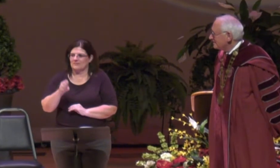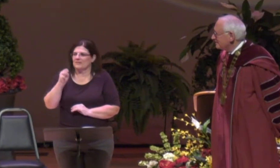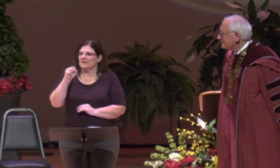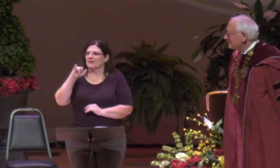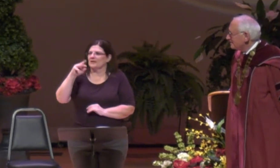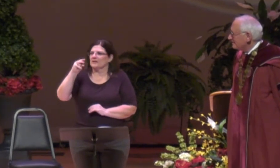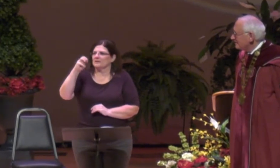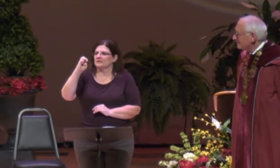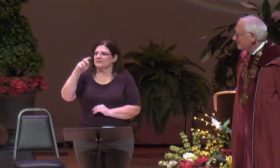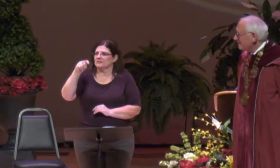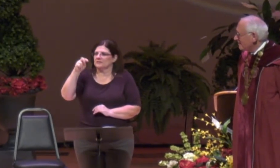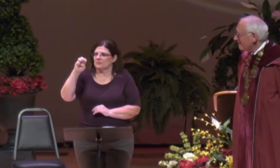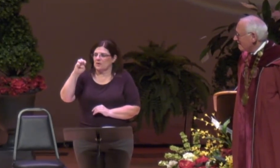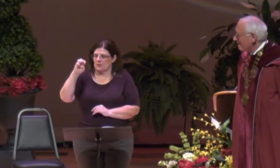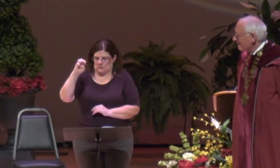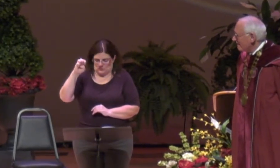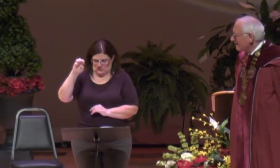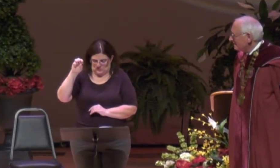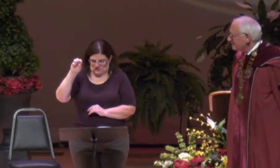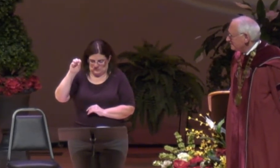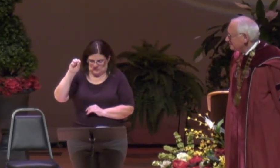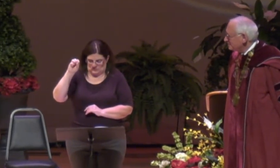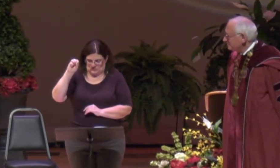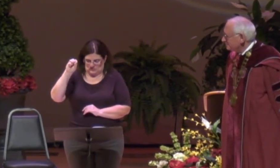Simone Swain, cum laude.